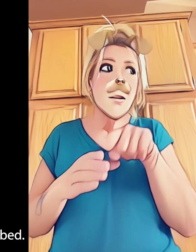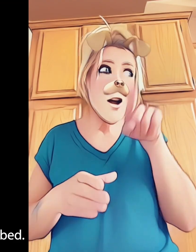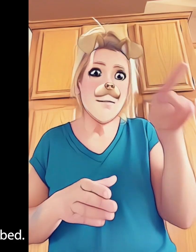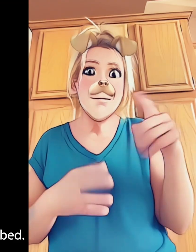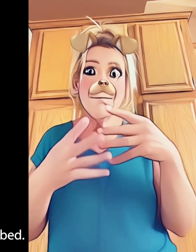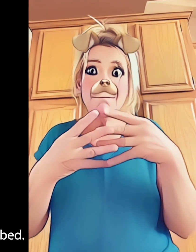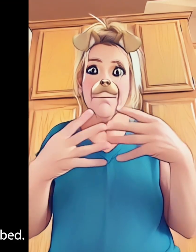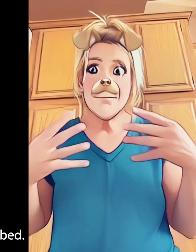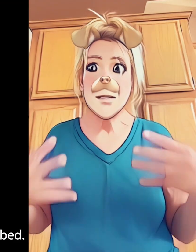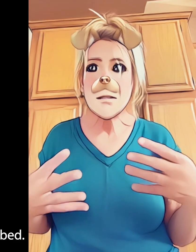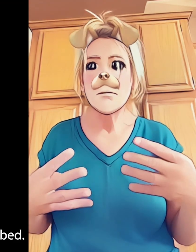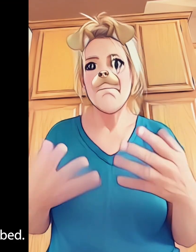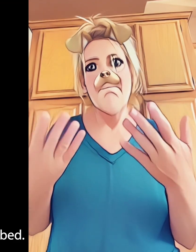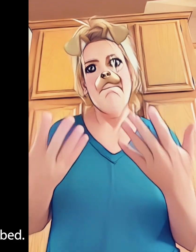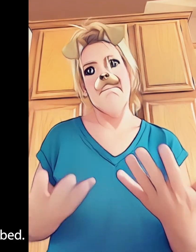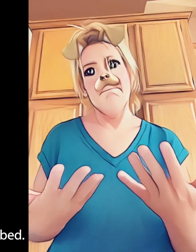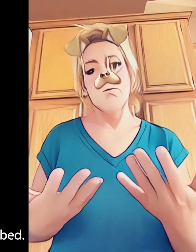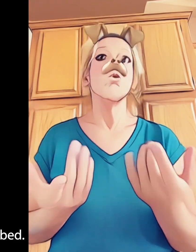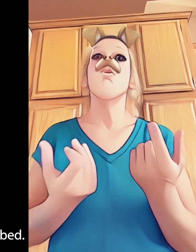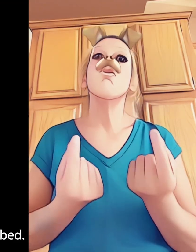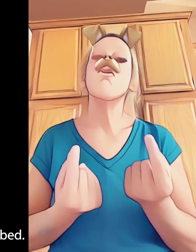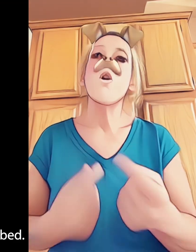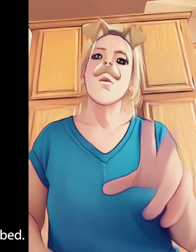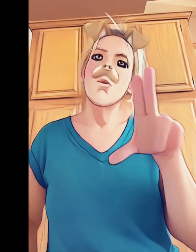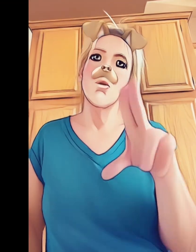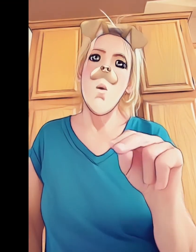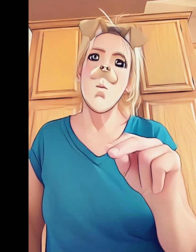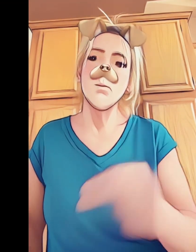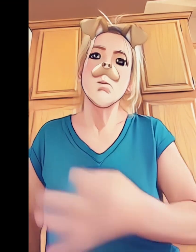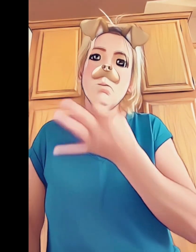for you. Go straight to bed."